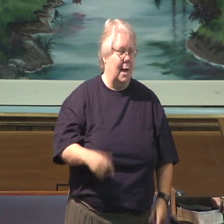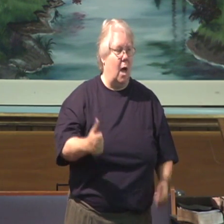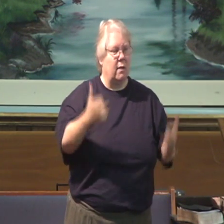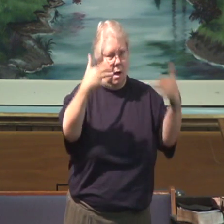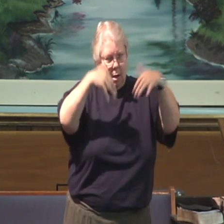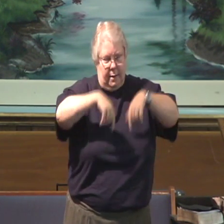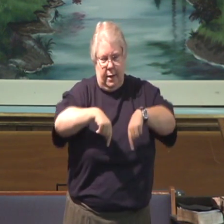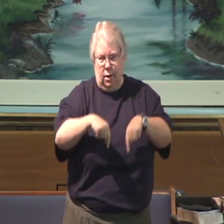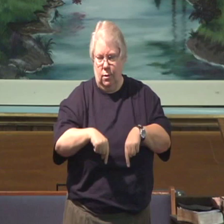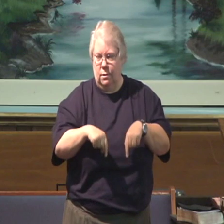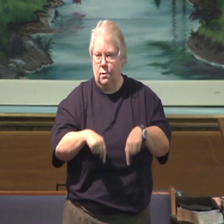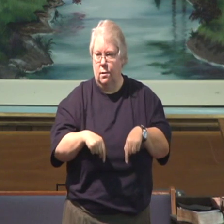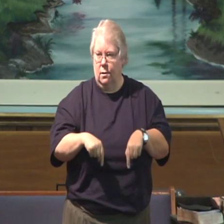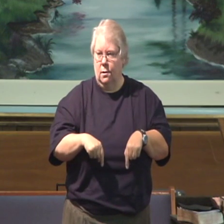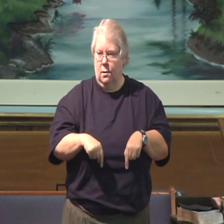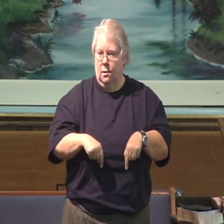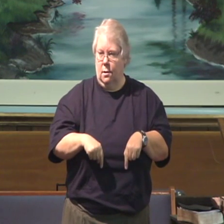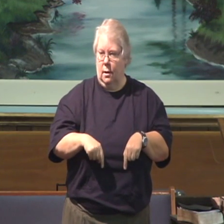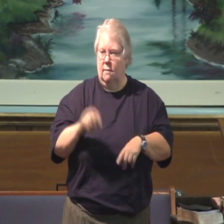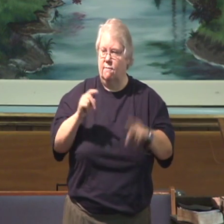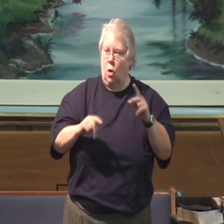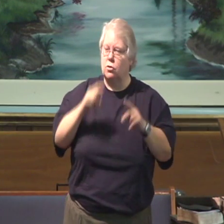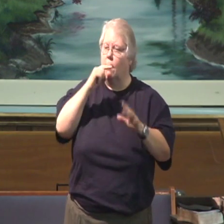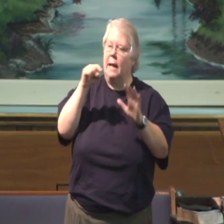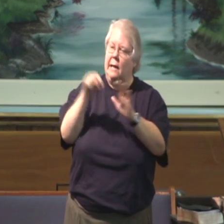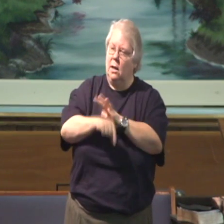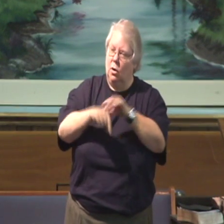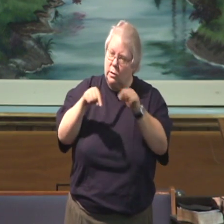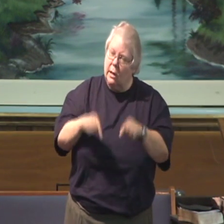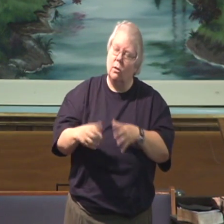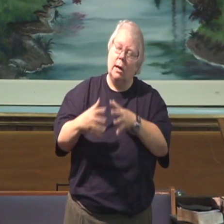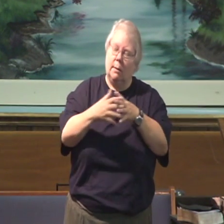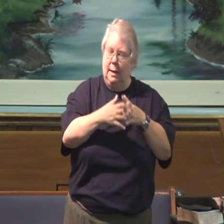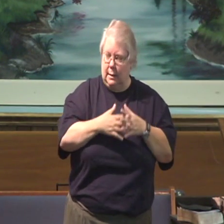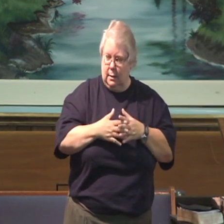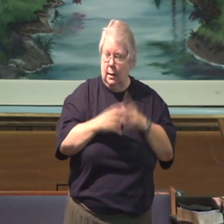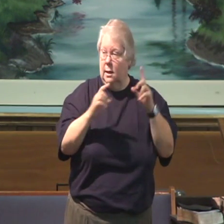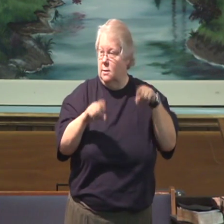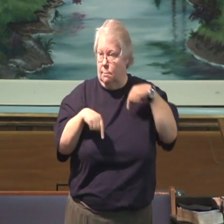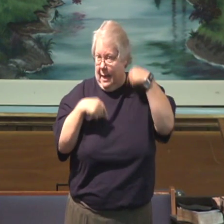Now they're coming, and folks are being killed here in America. And